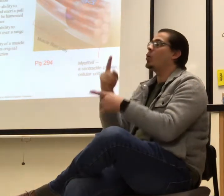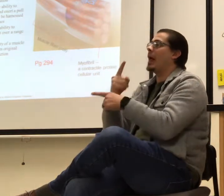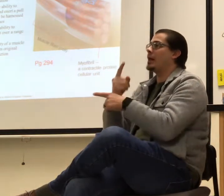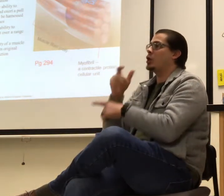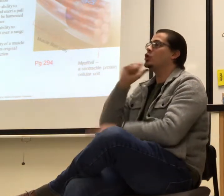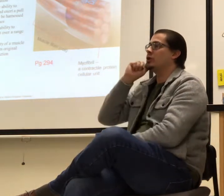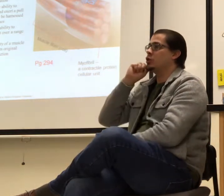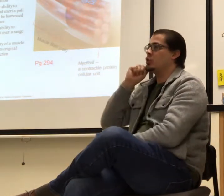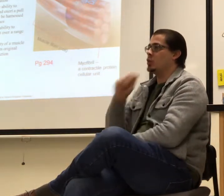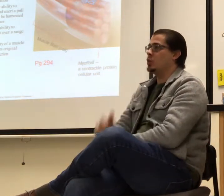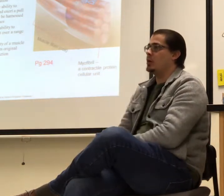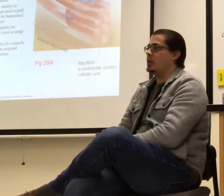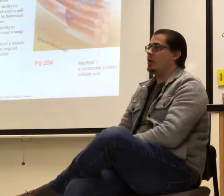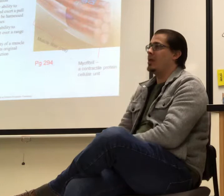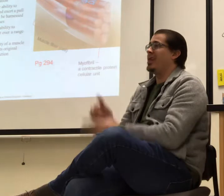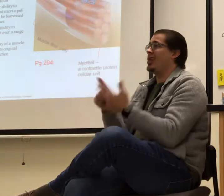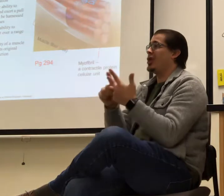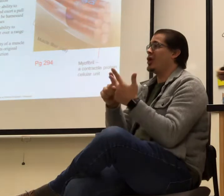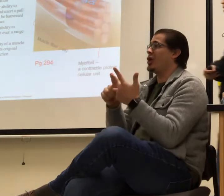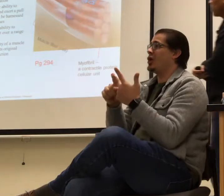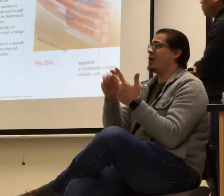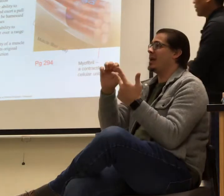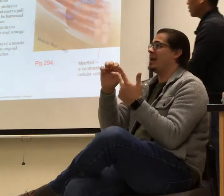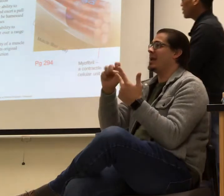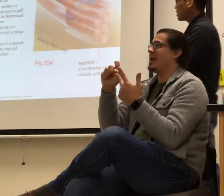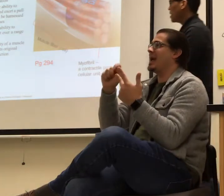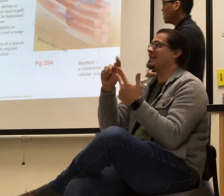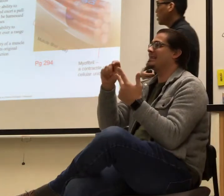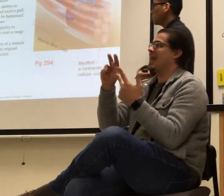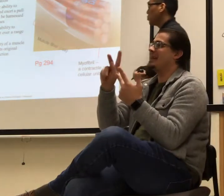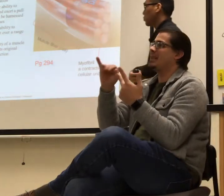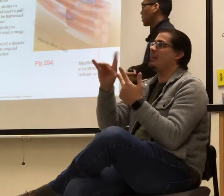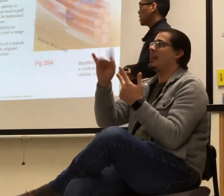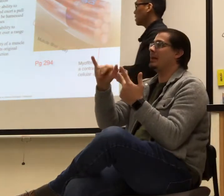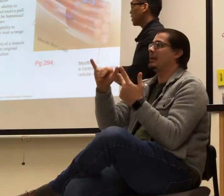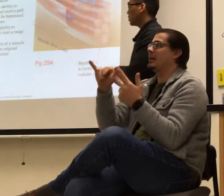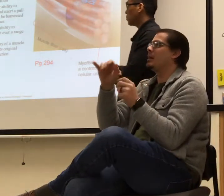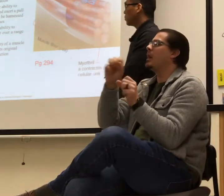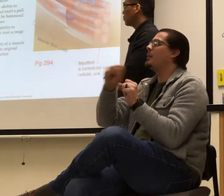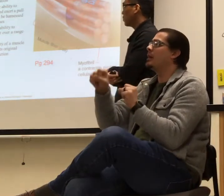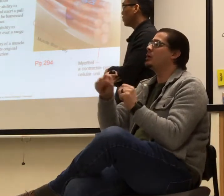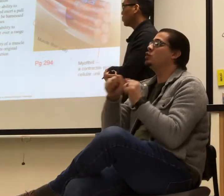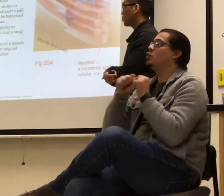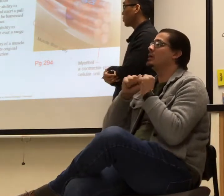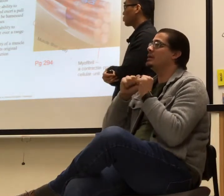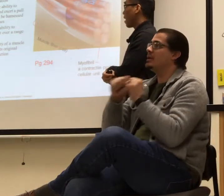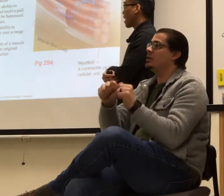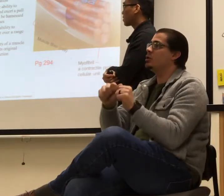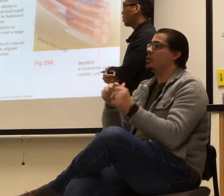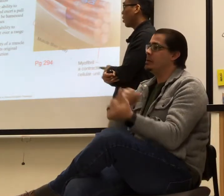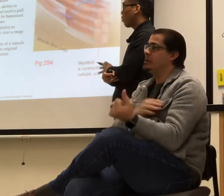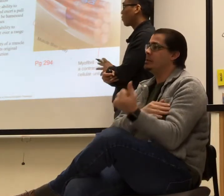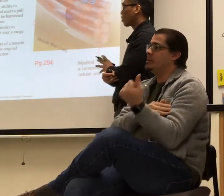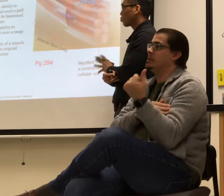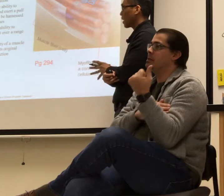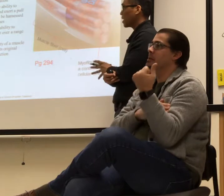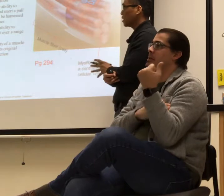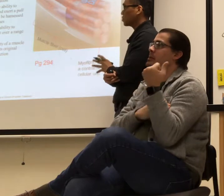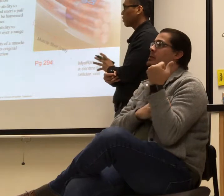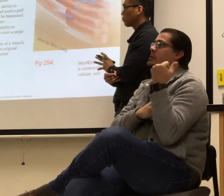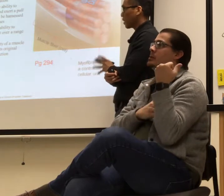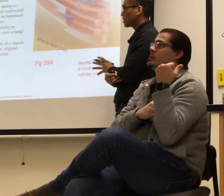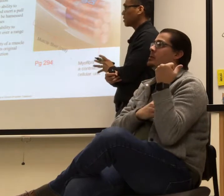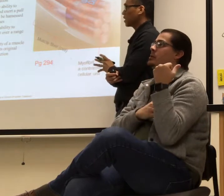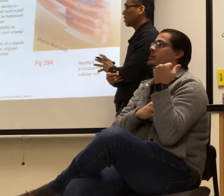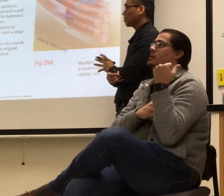All right, the third term there is extensibility, the ability to continue to contract over a